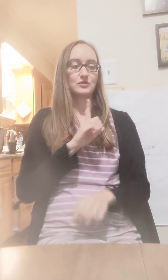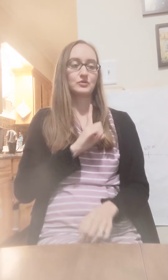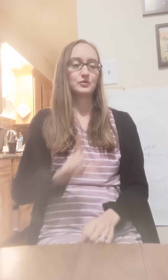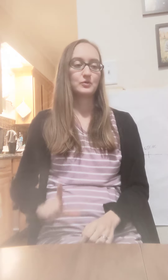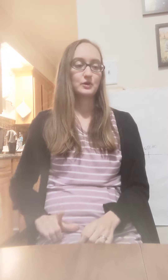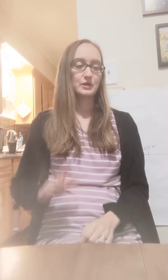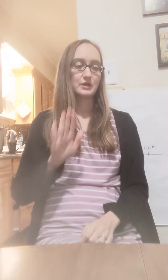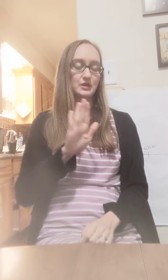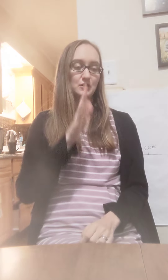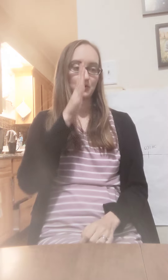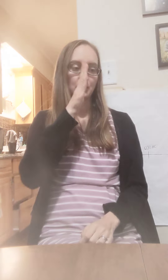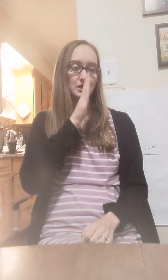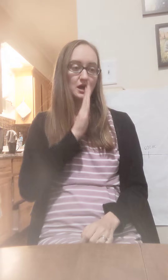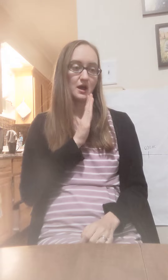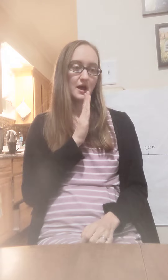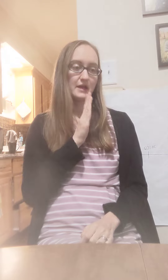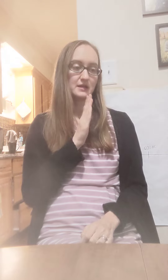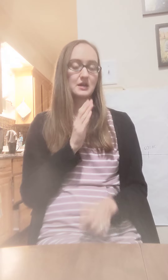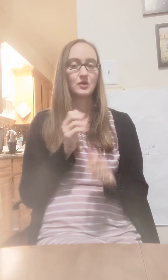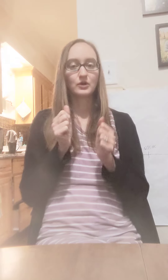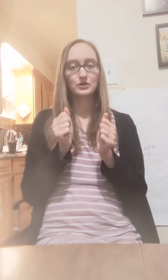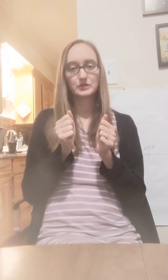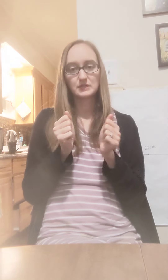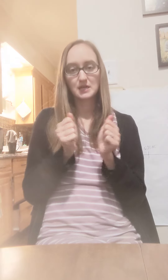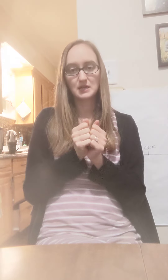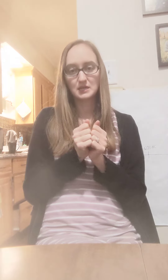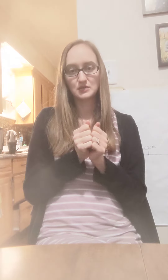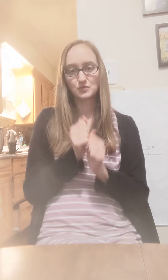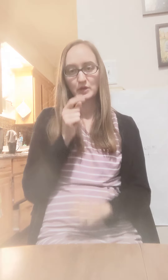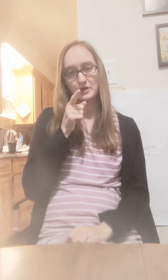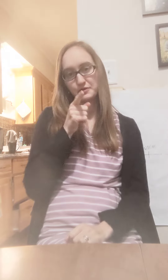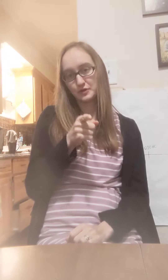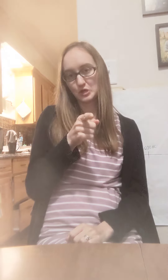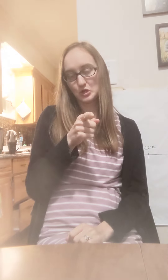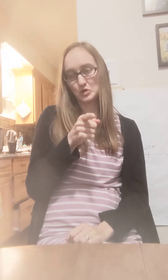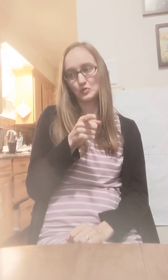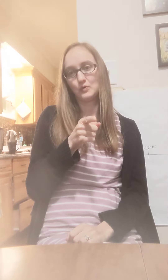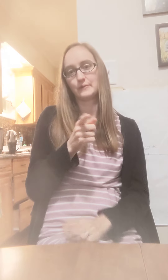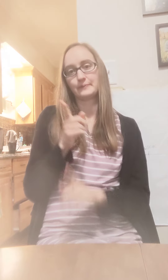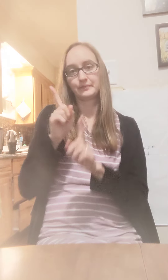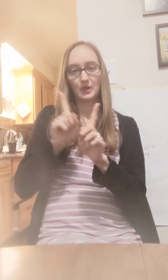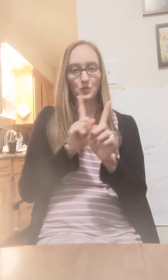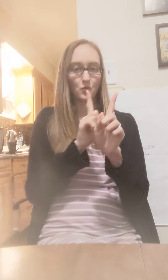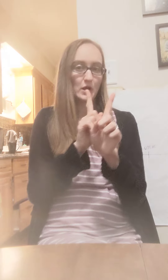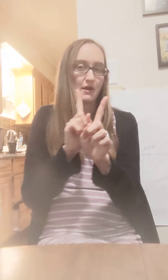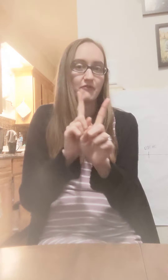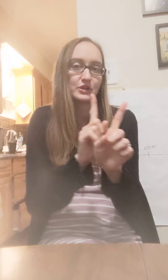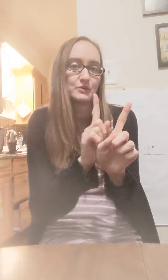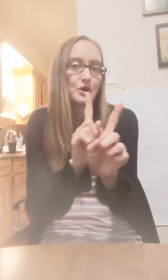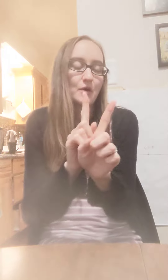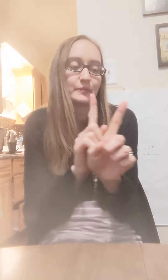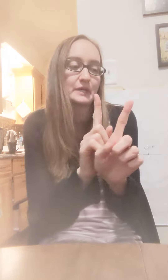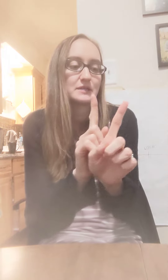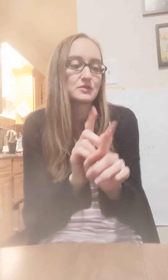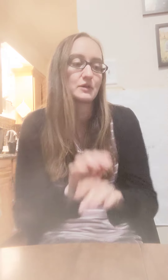the Lord, your God, or you could sign is with you wherever you go, he's going